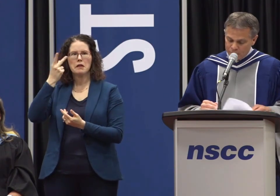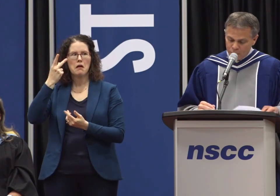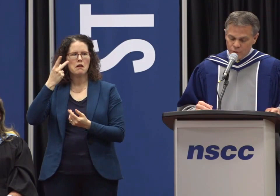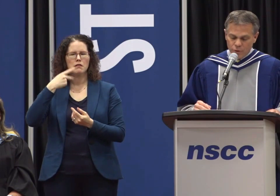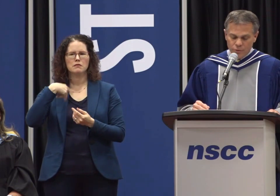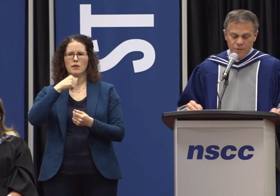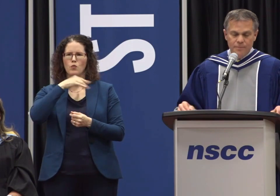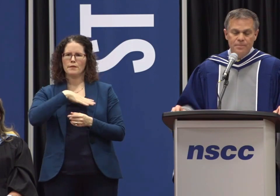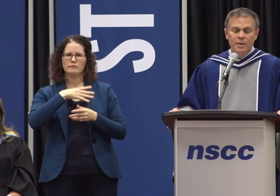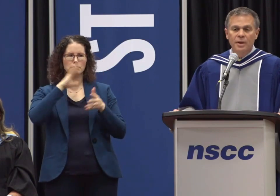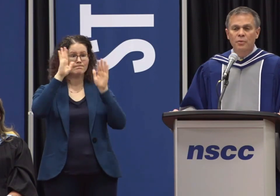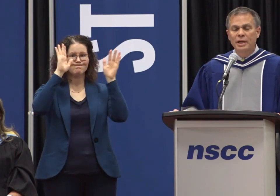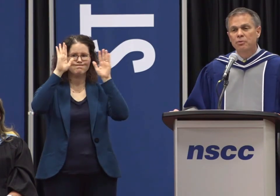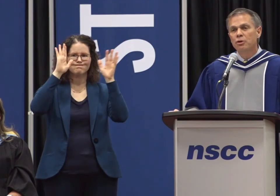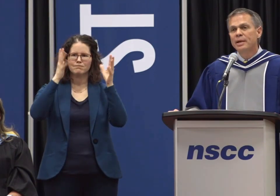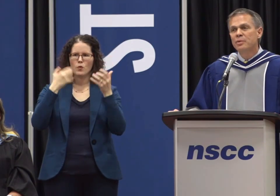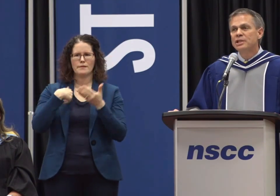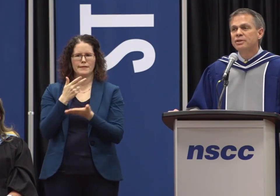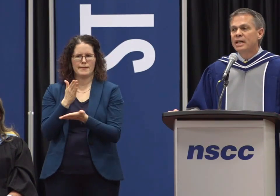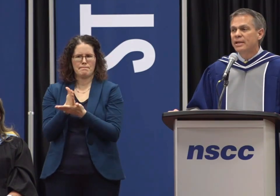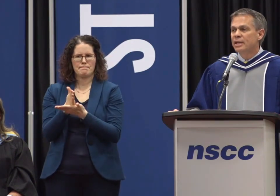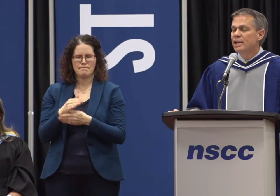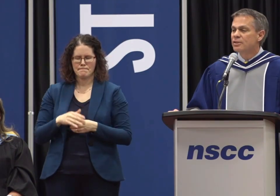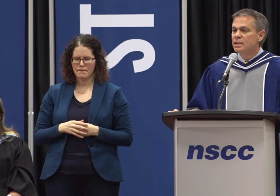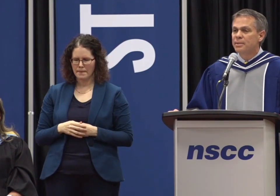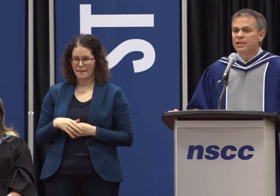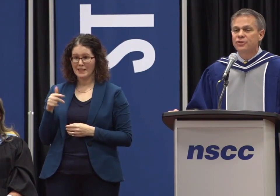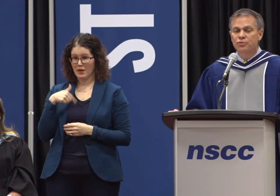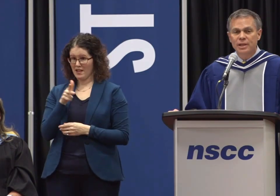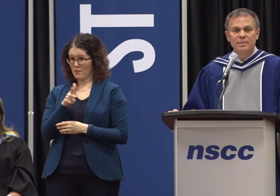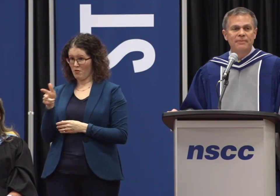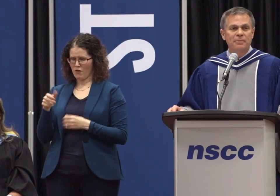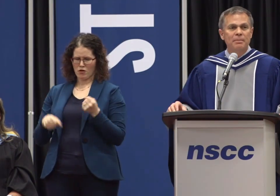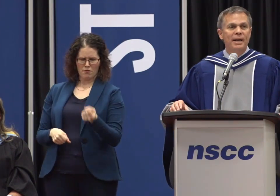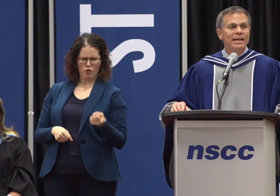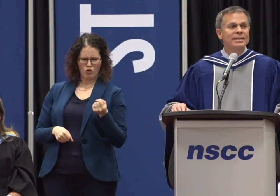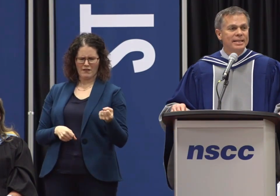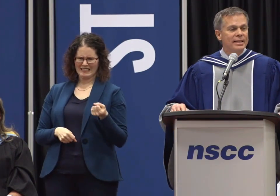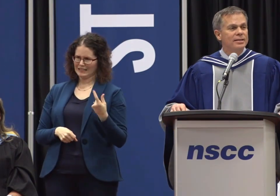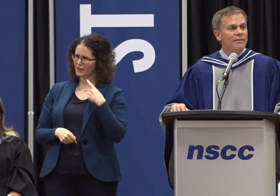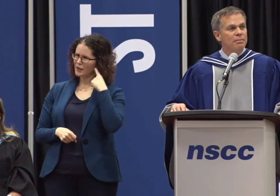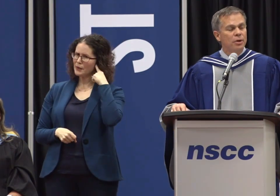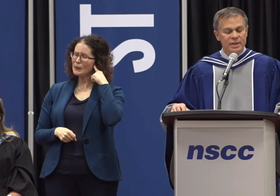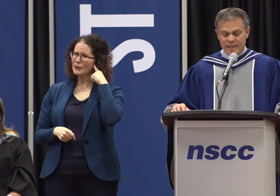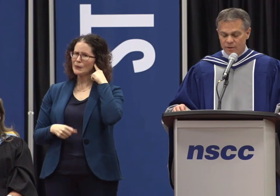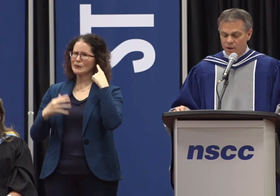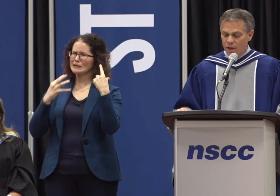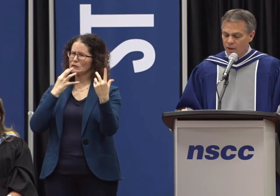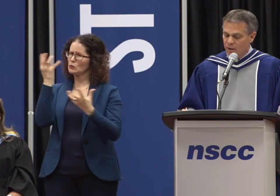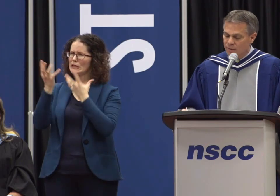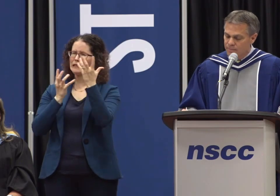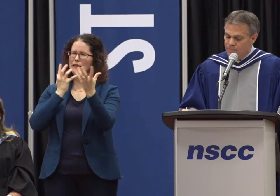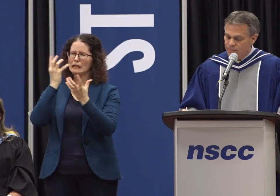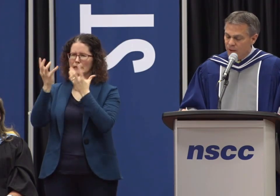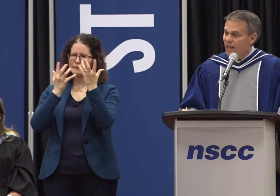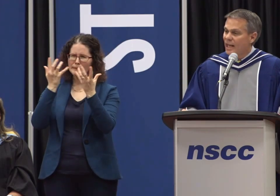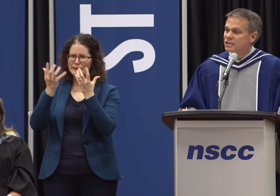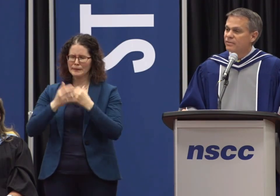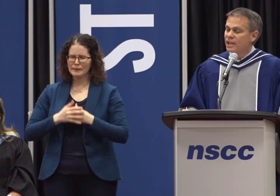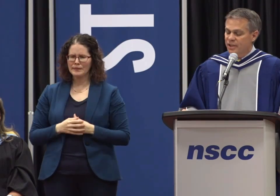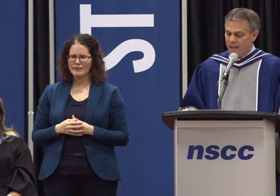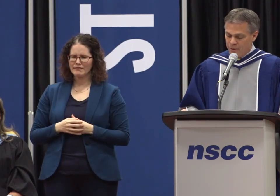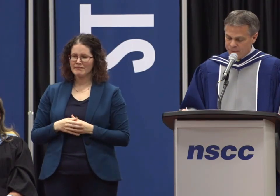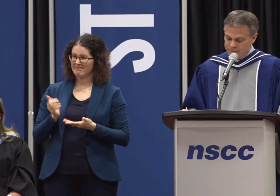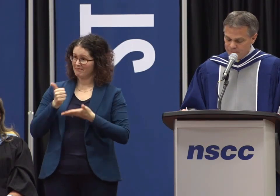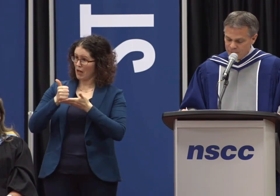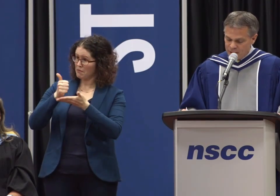So I pulled over. When I rolled my window down, I could hear somebody screaming from the back seat of the broken down car. I asked if